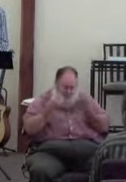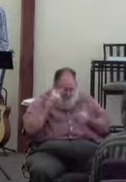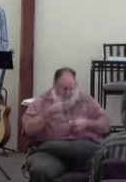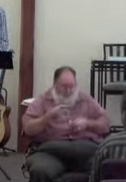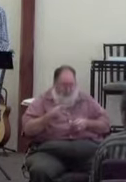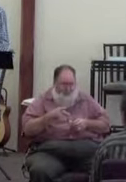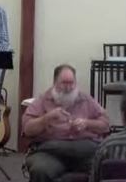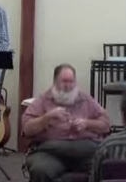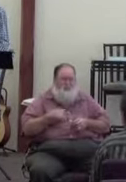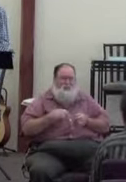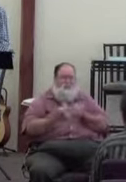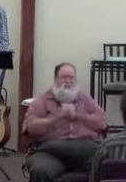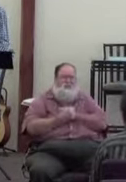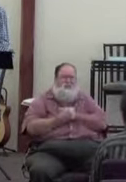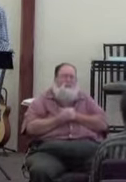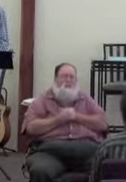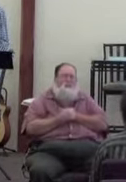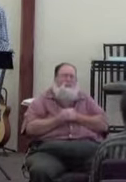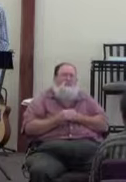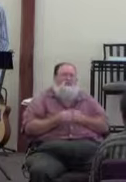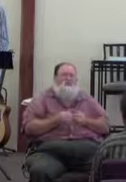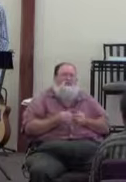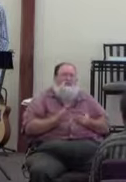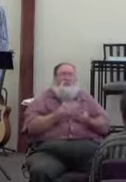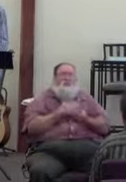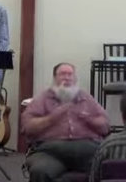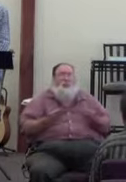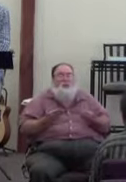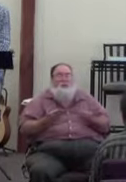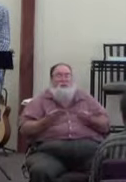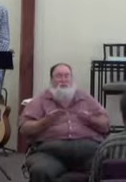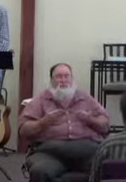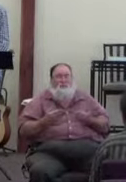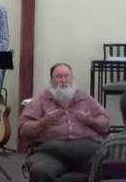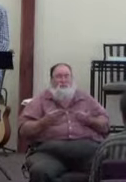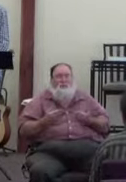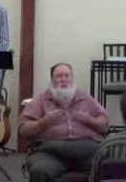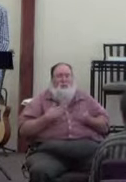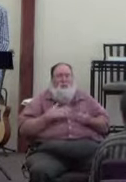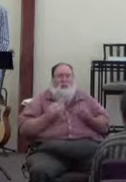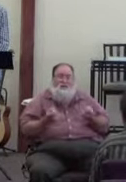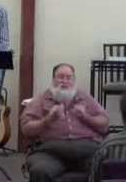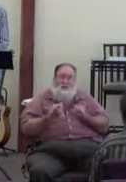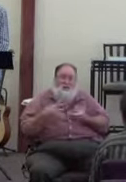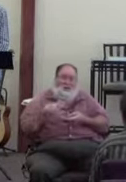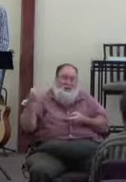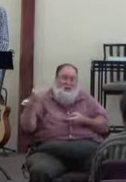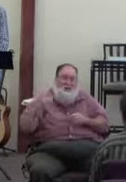And I love the song, "What Can Take Away My Sin?" Nothing but the blood of Jesus.